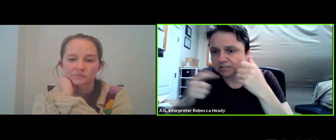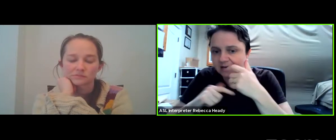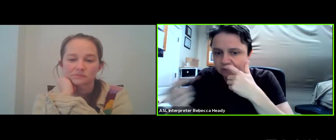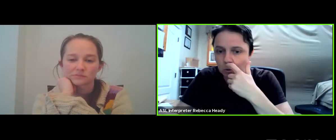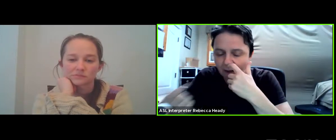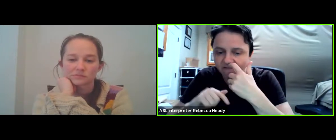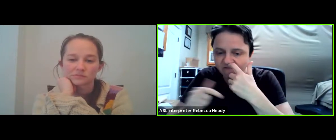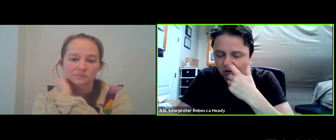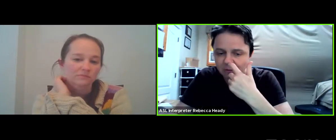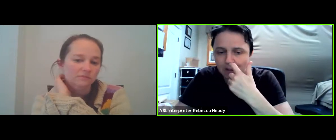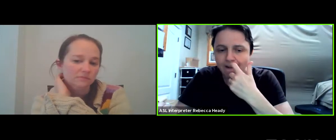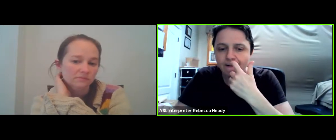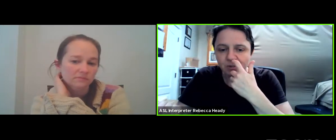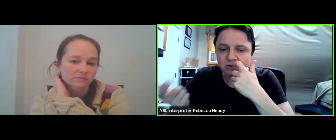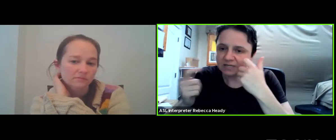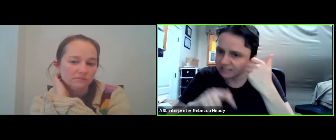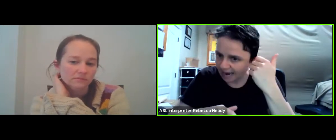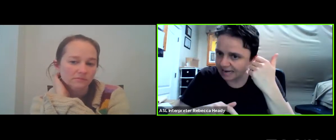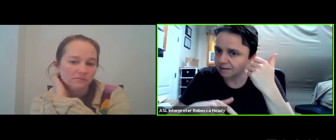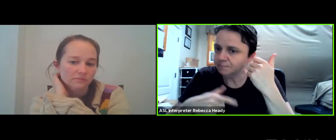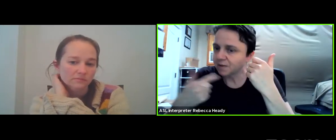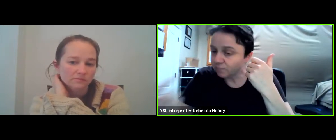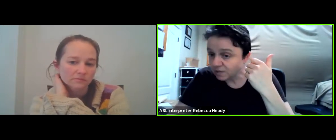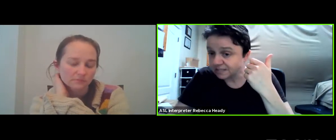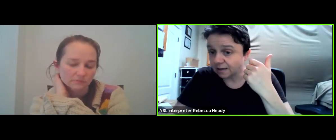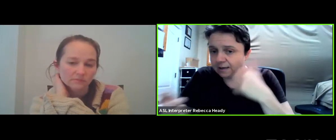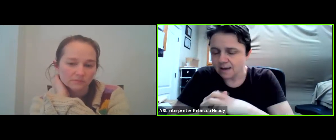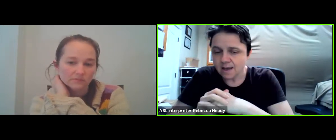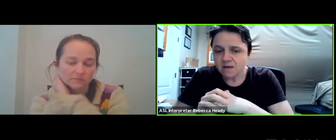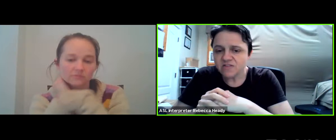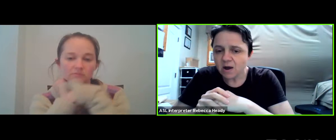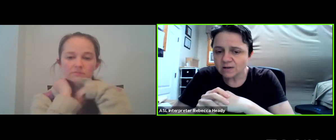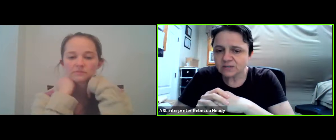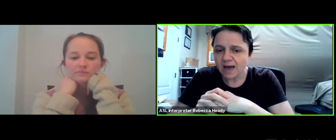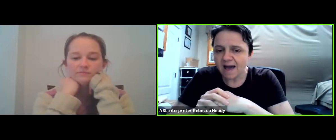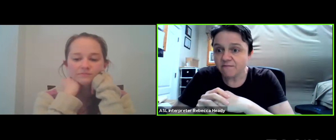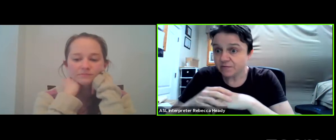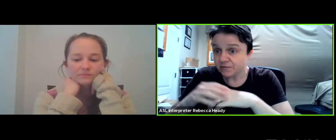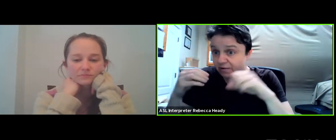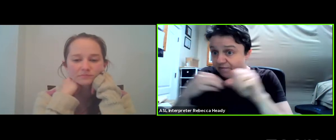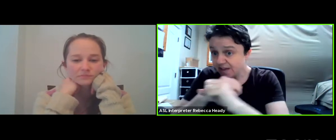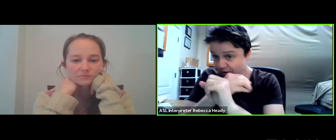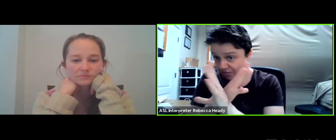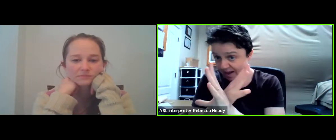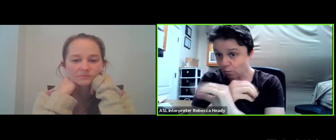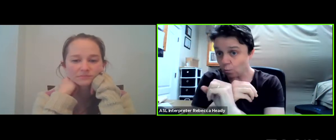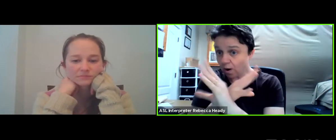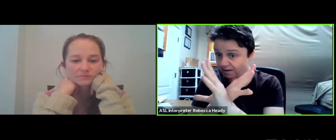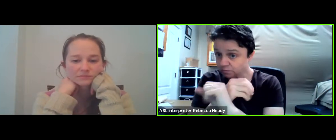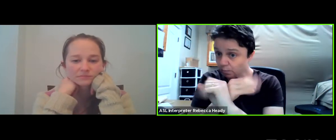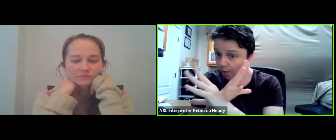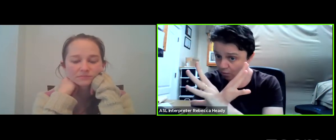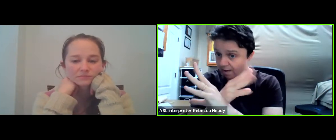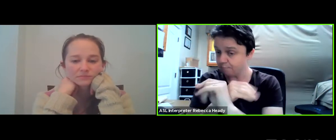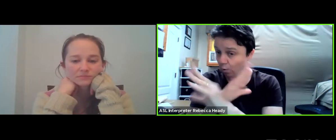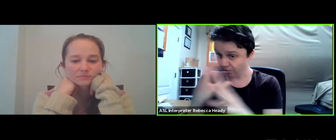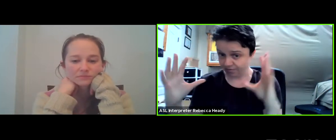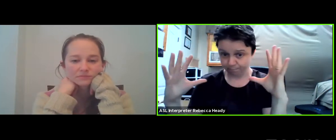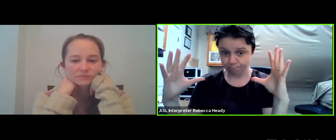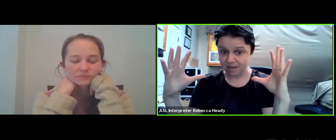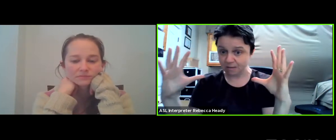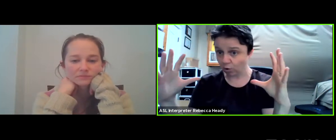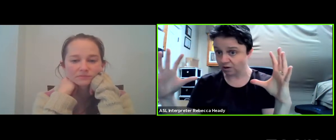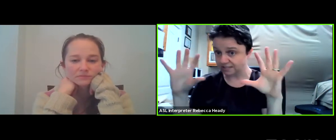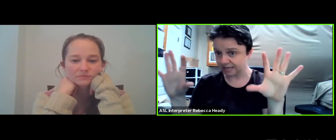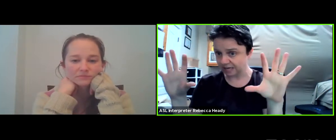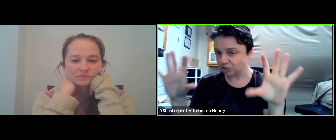the relay person has to go back and forth between signing and voicing. They also have the video thing where it's remote and